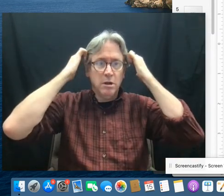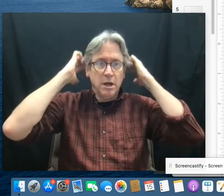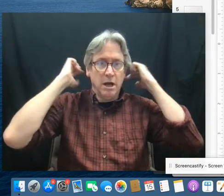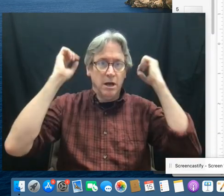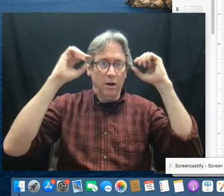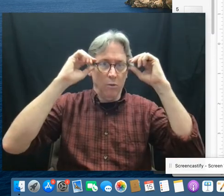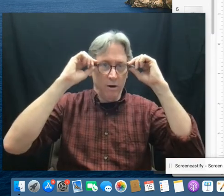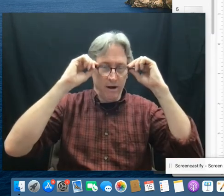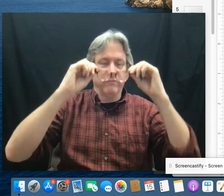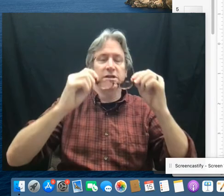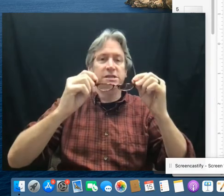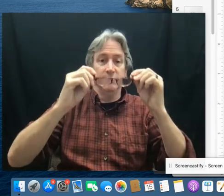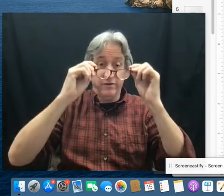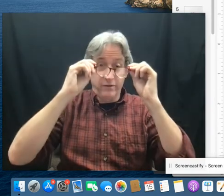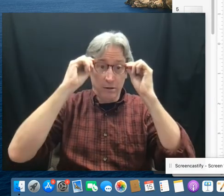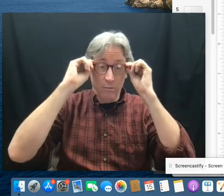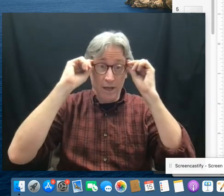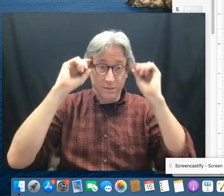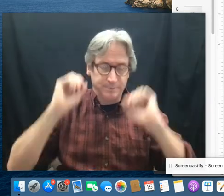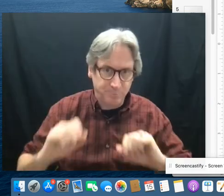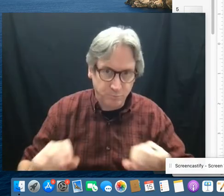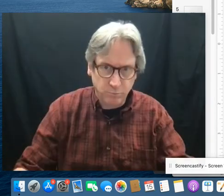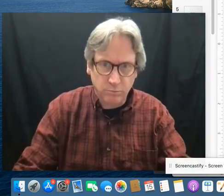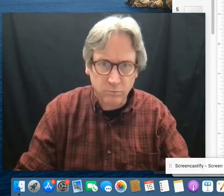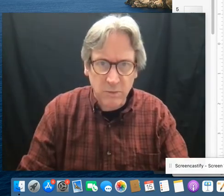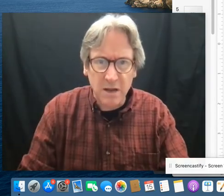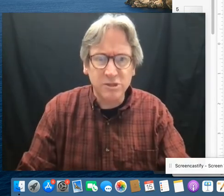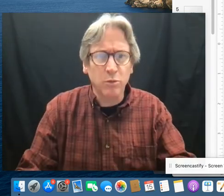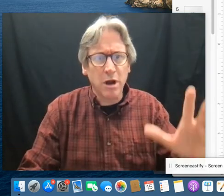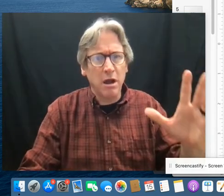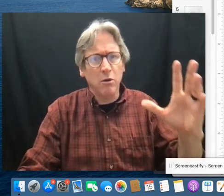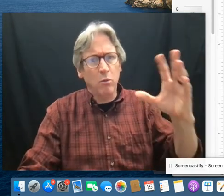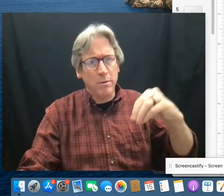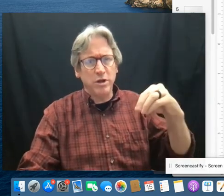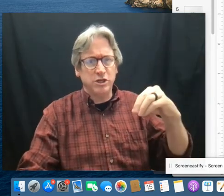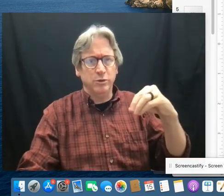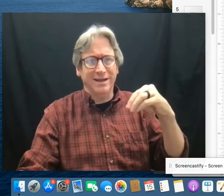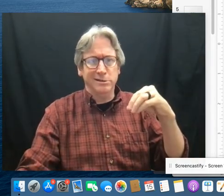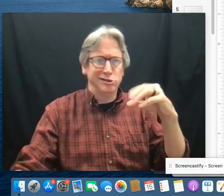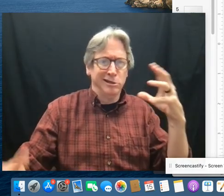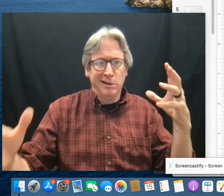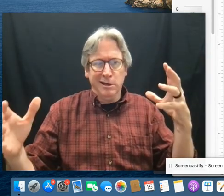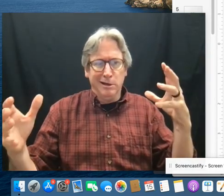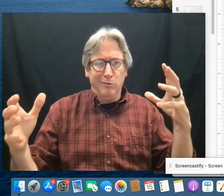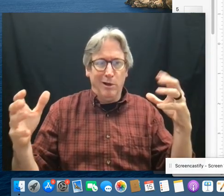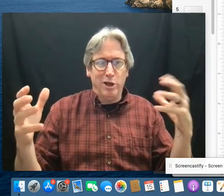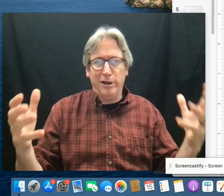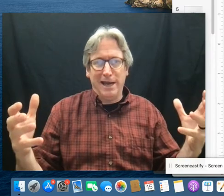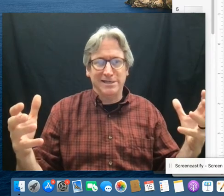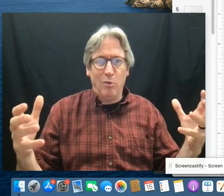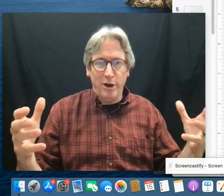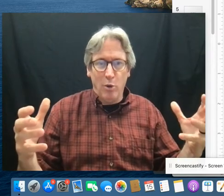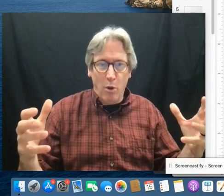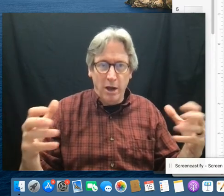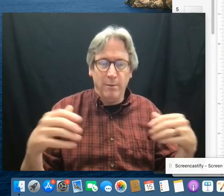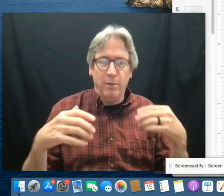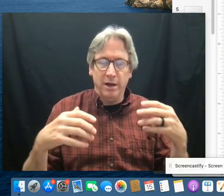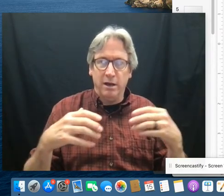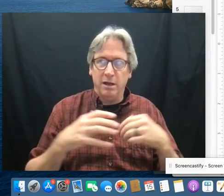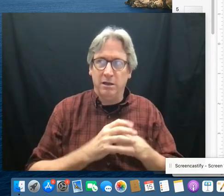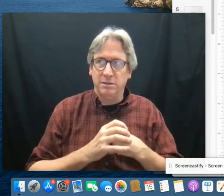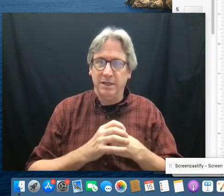video wherever it seems to fit best. So 1.2 is, well, we call it ASL